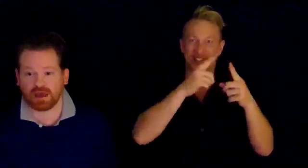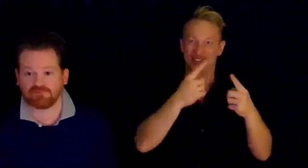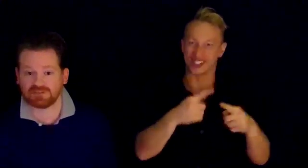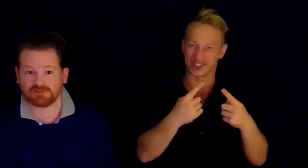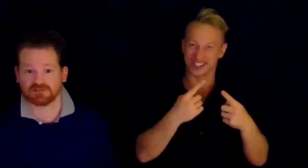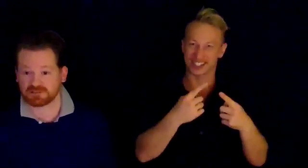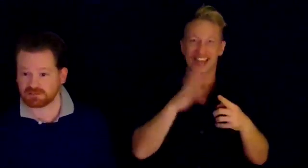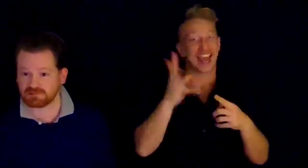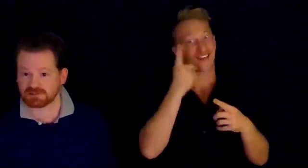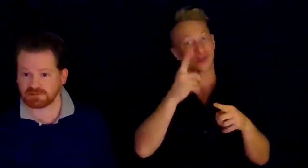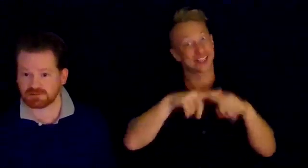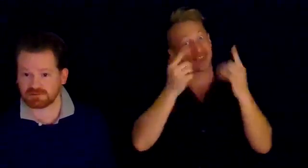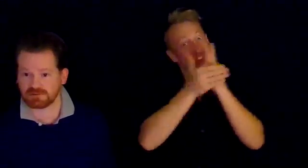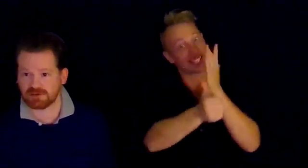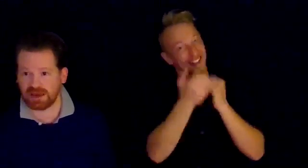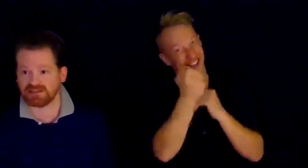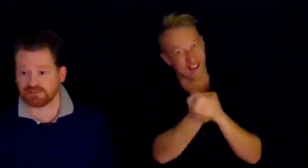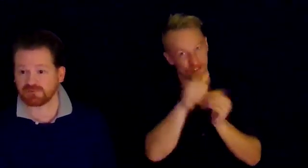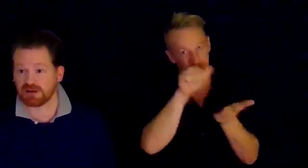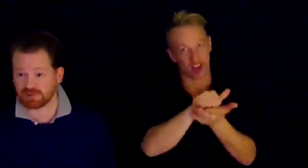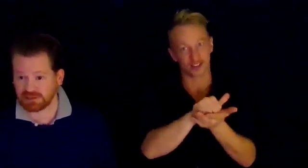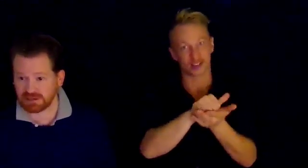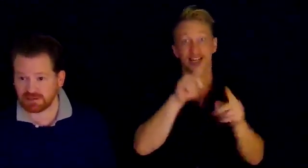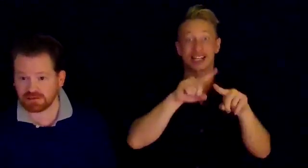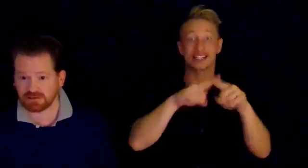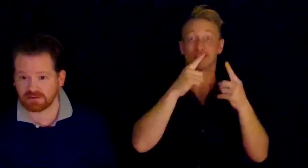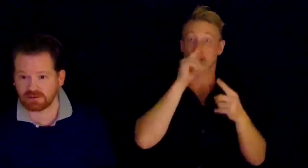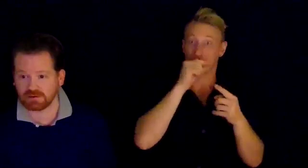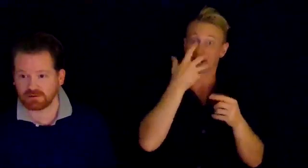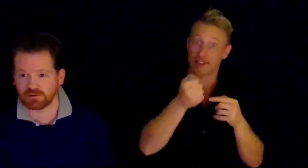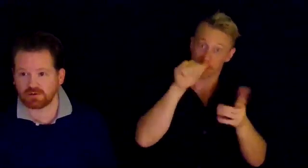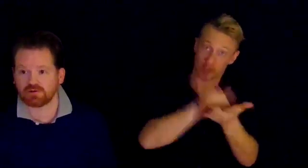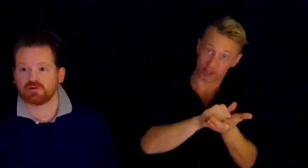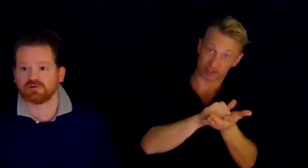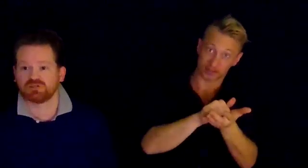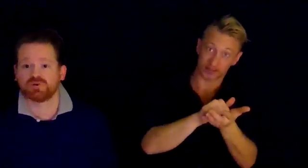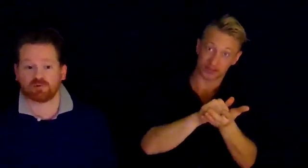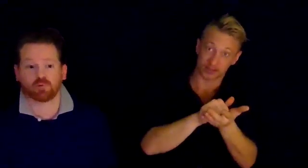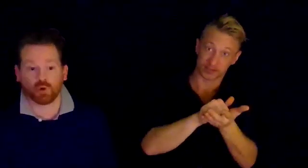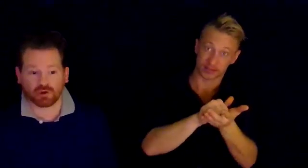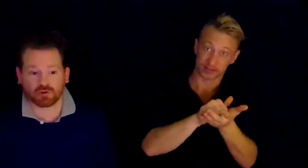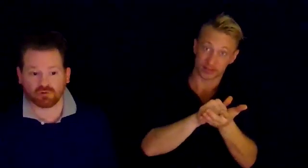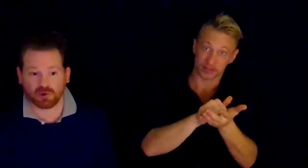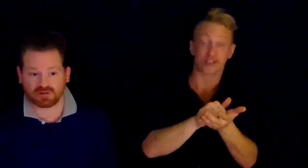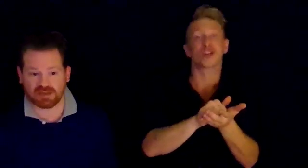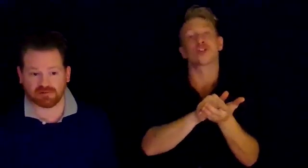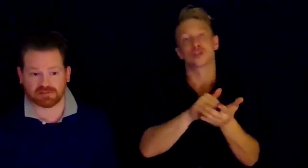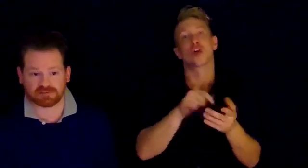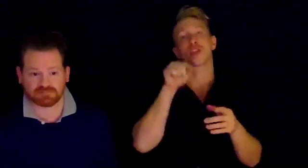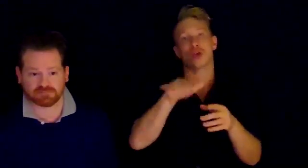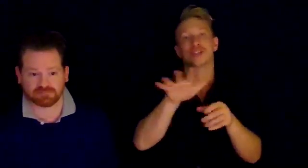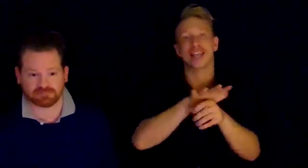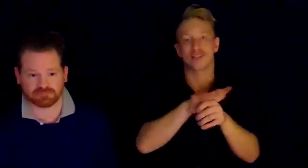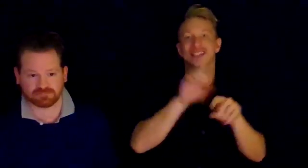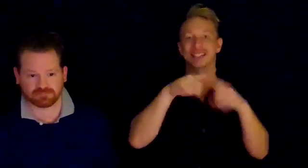Everybody will have different skills and different ability to be able to work through those